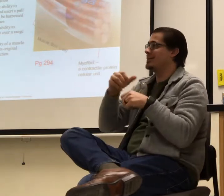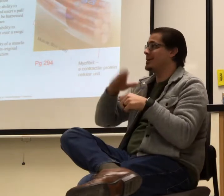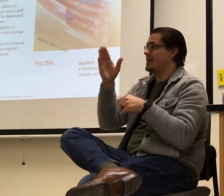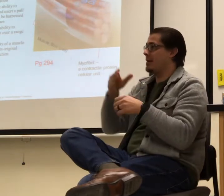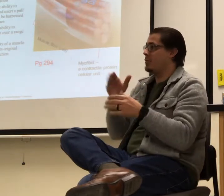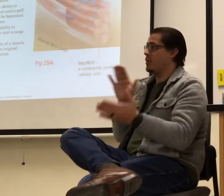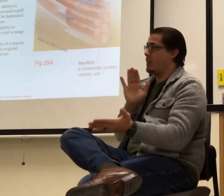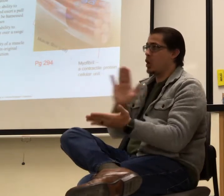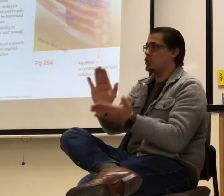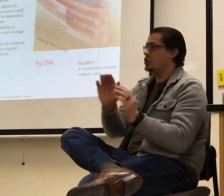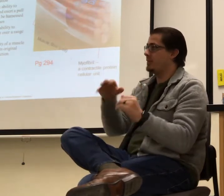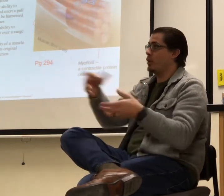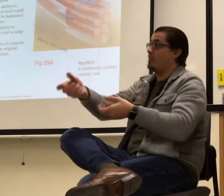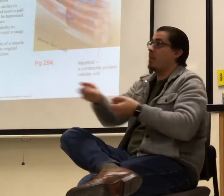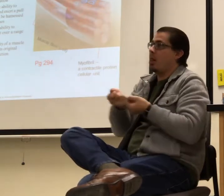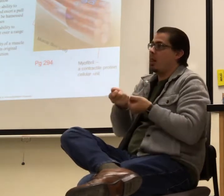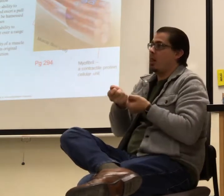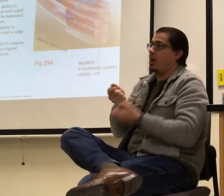you shorten.